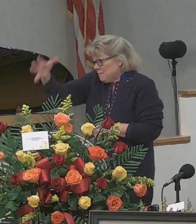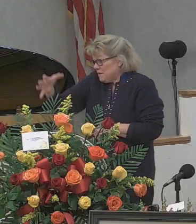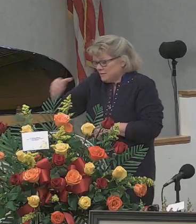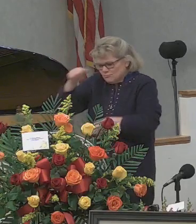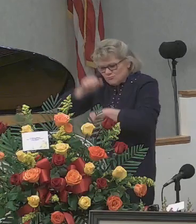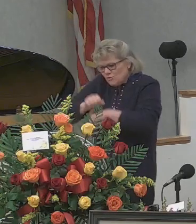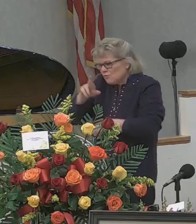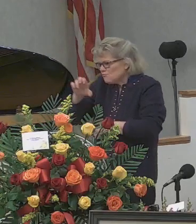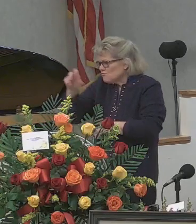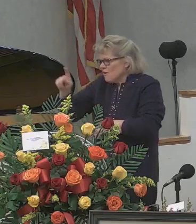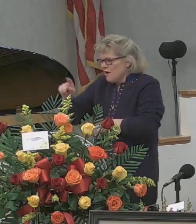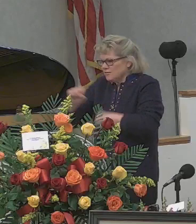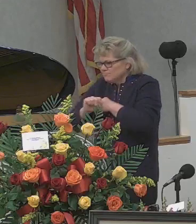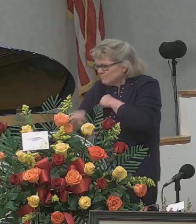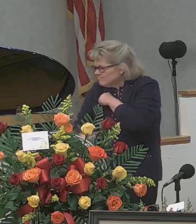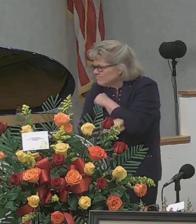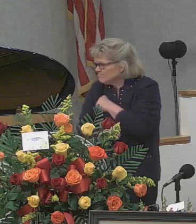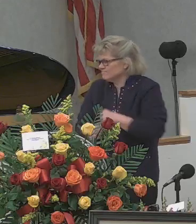for us grandkids.